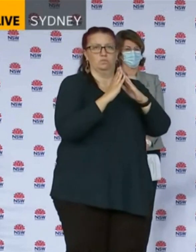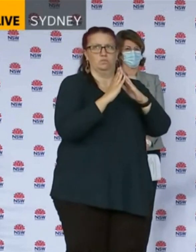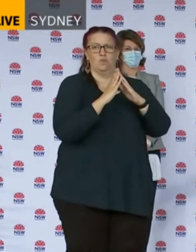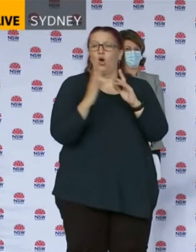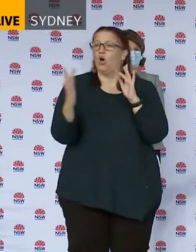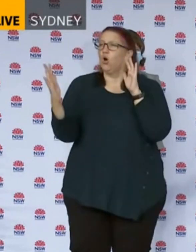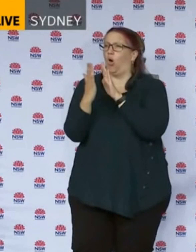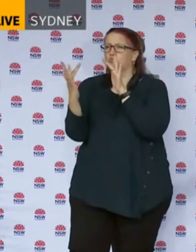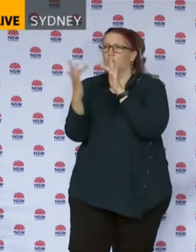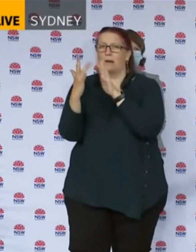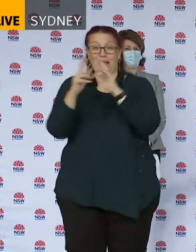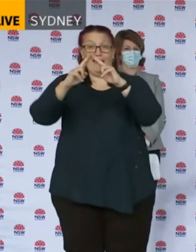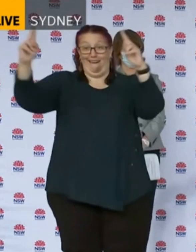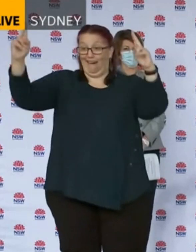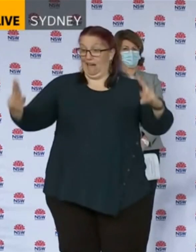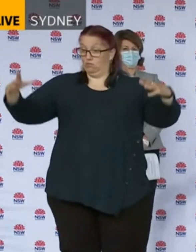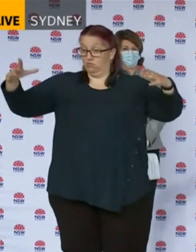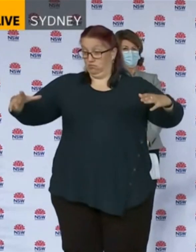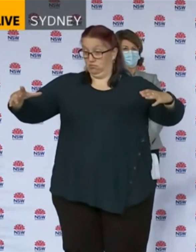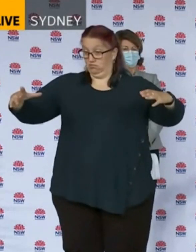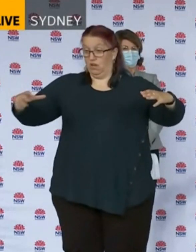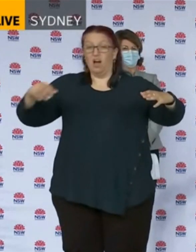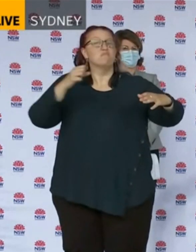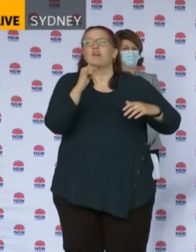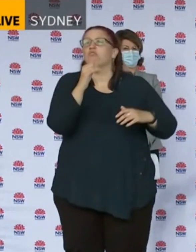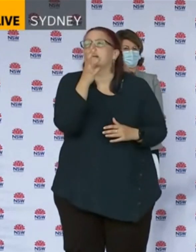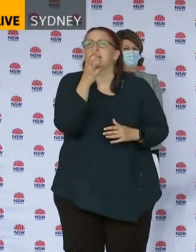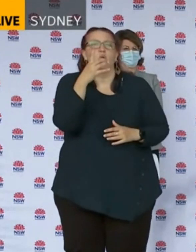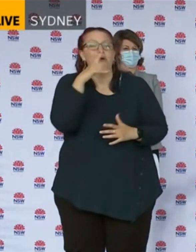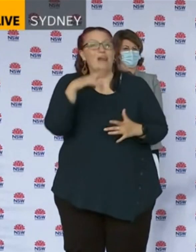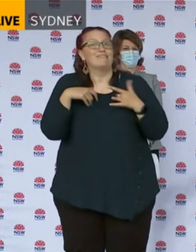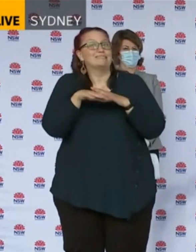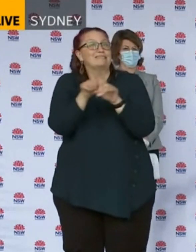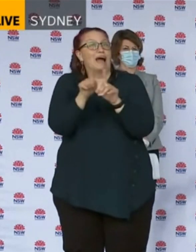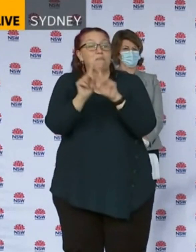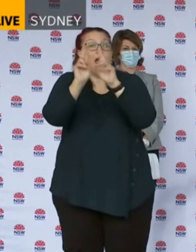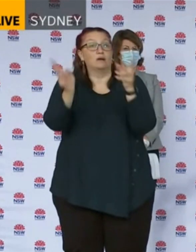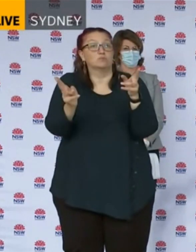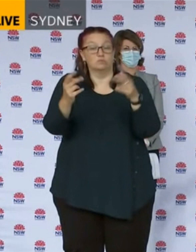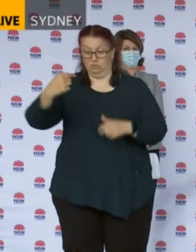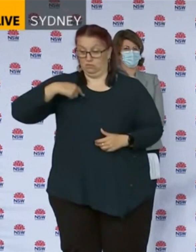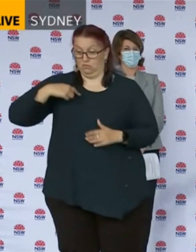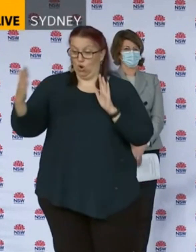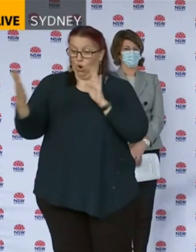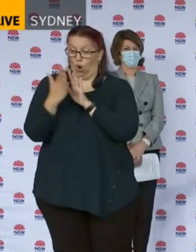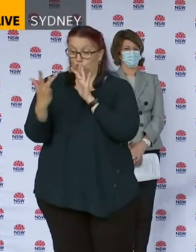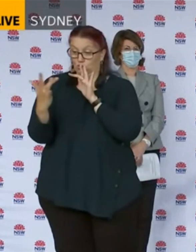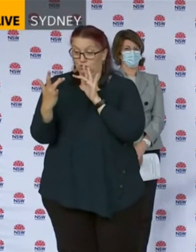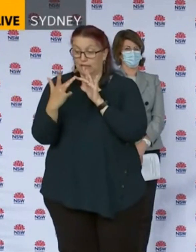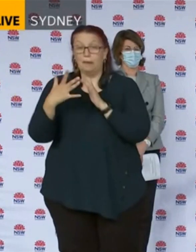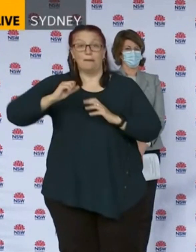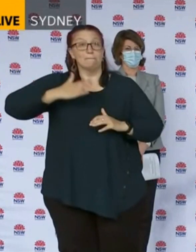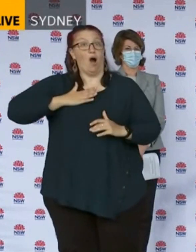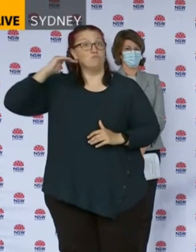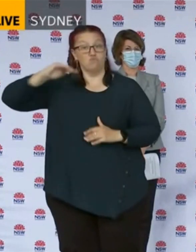all others in the household. And casual contacts are those where we ask you to isolate until you've got a negative test.